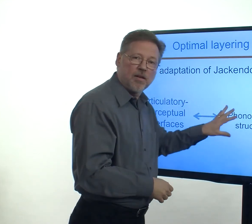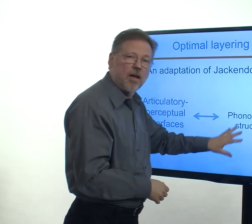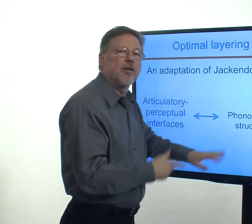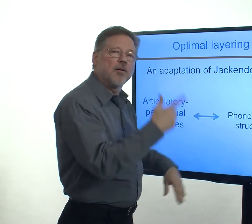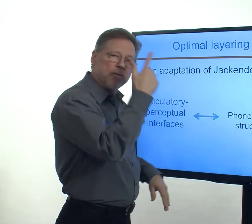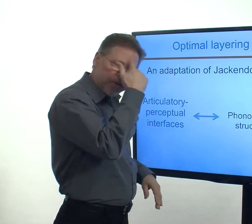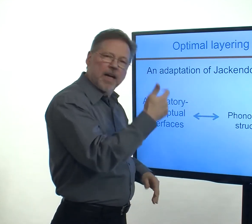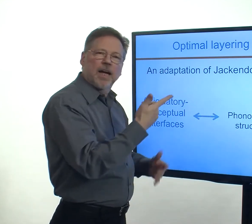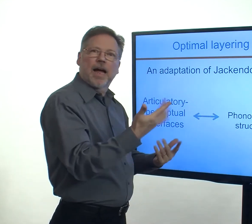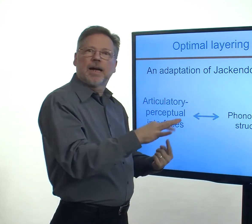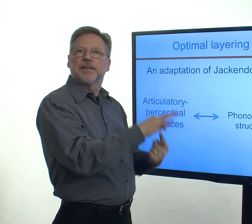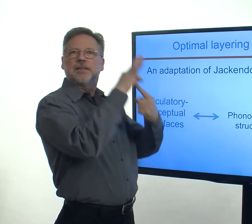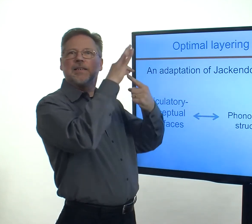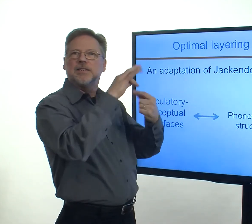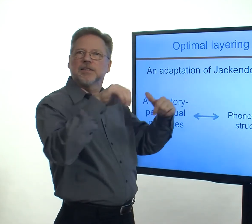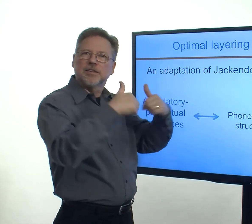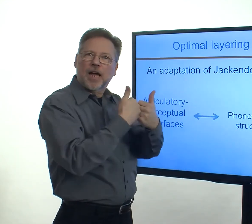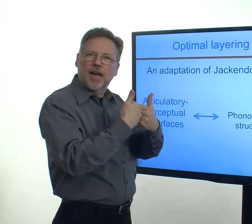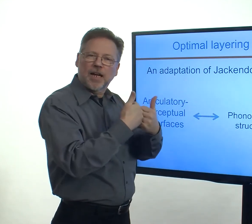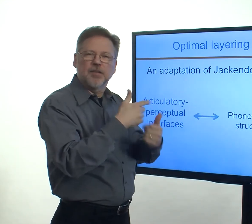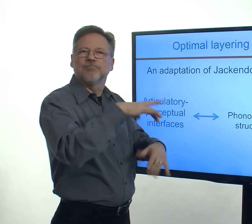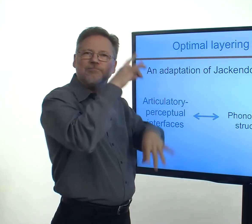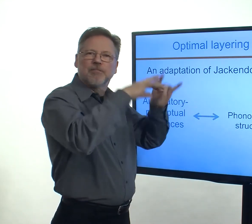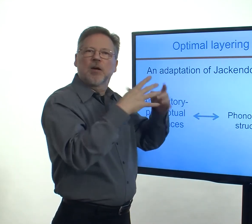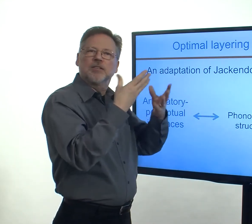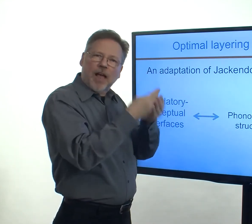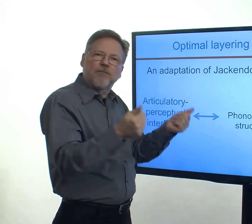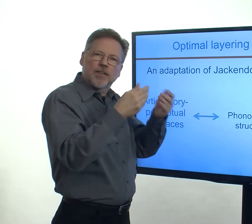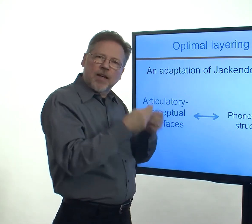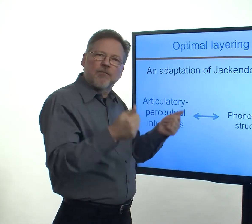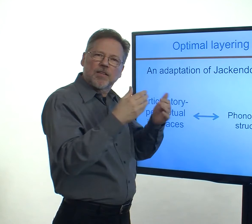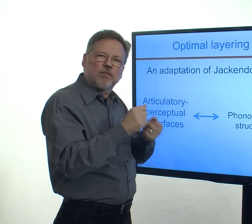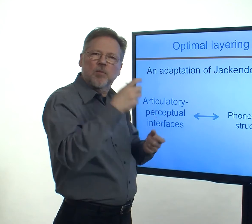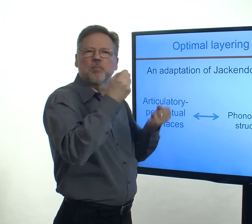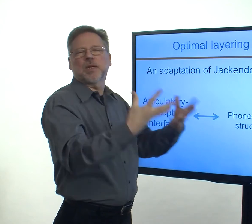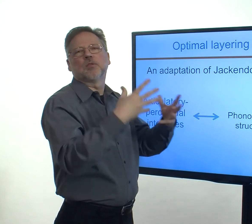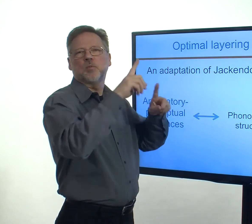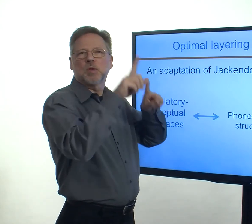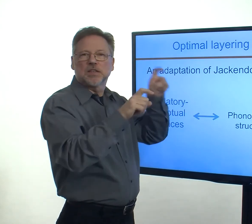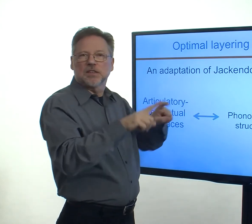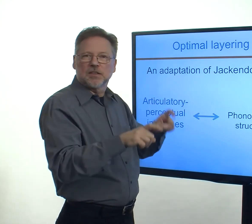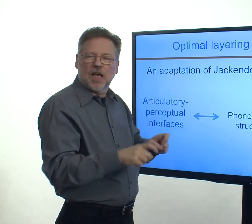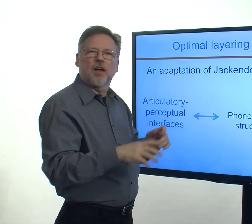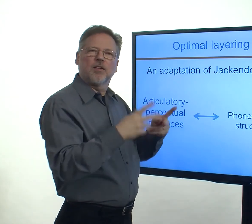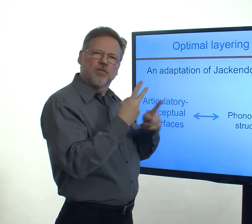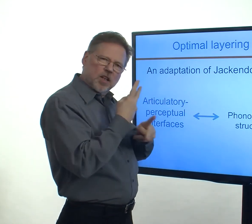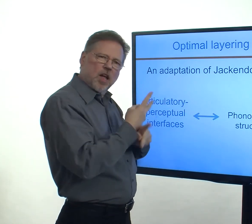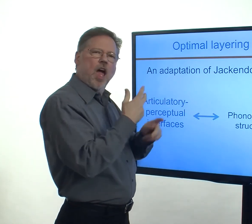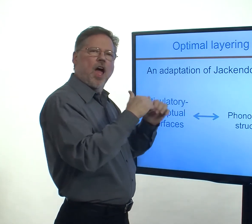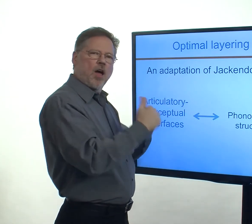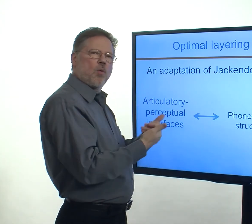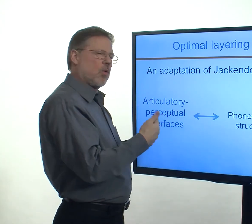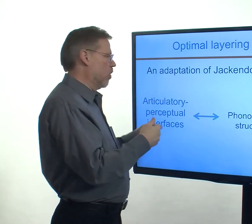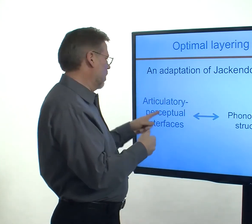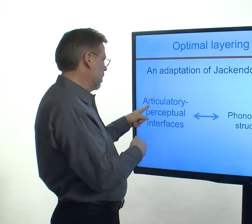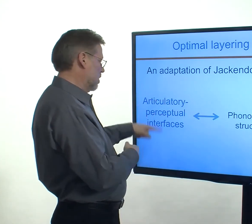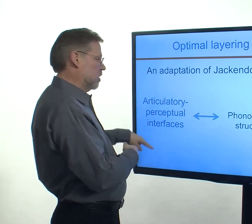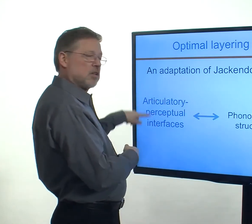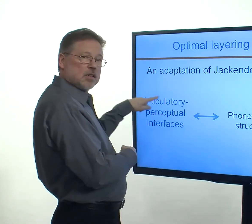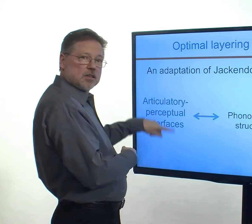structures. This is largely because phonological structure presents a unique challenge, and researchers are still trying to solve a number of questions around